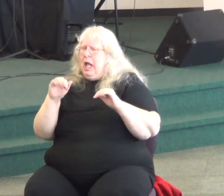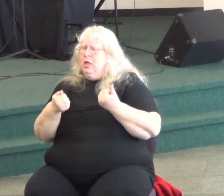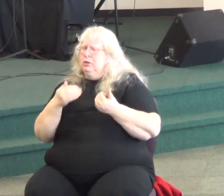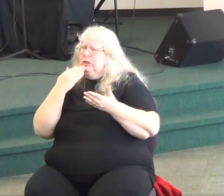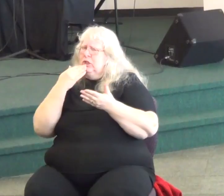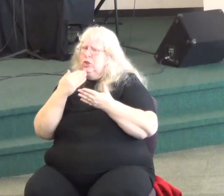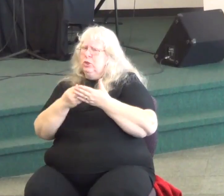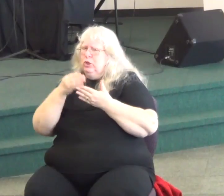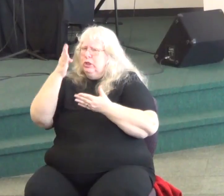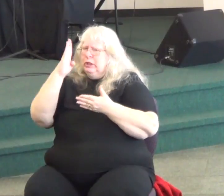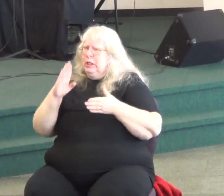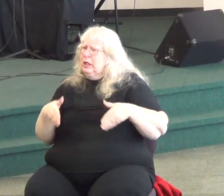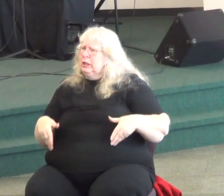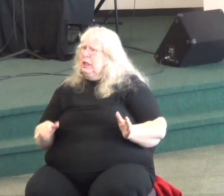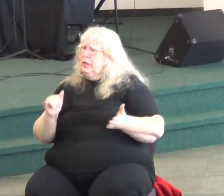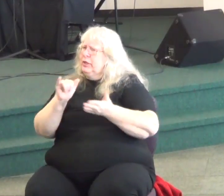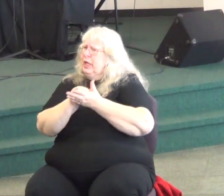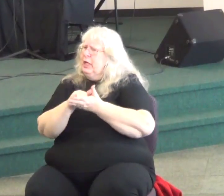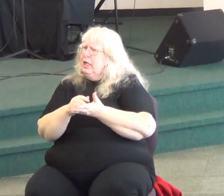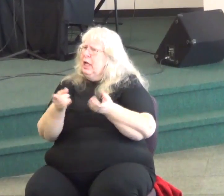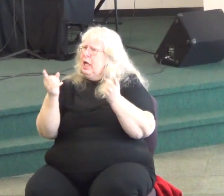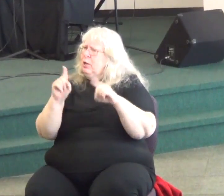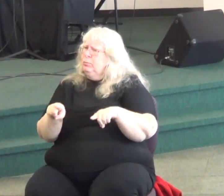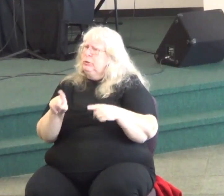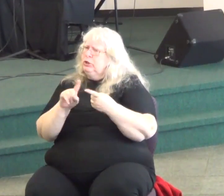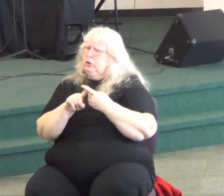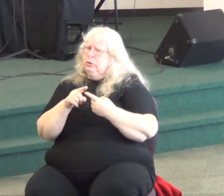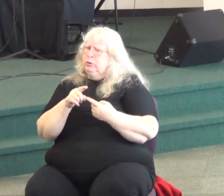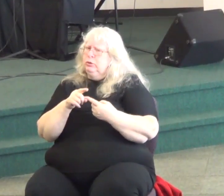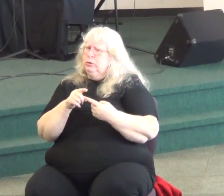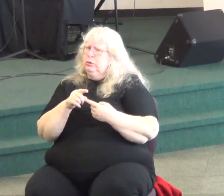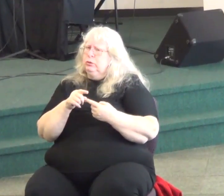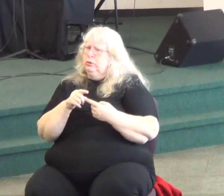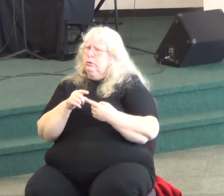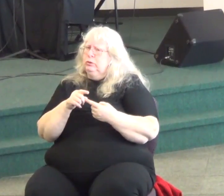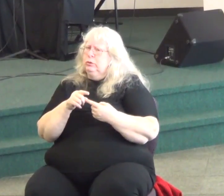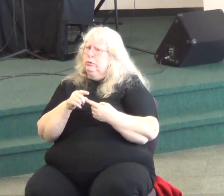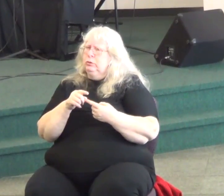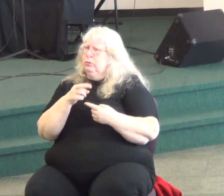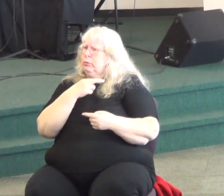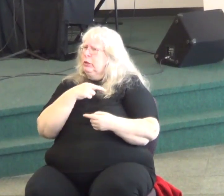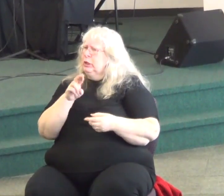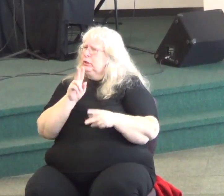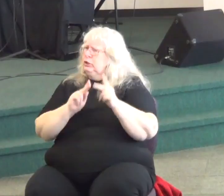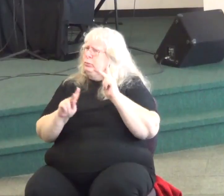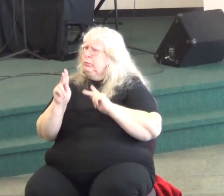allow something like that to happen to those people? Have you ever thought that or heard that yourself?